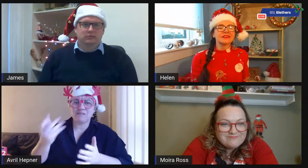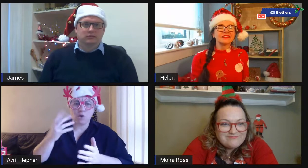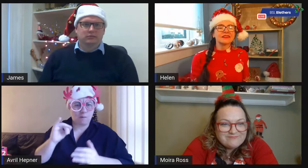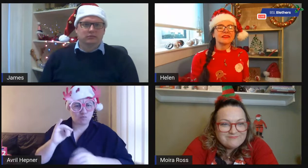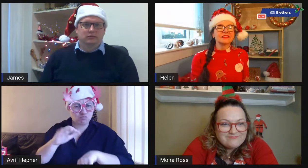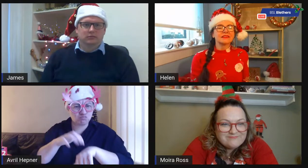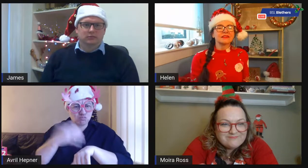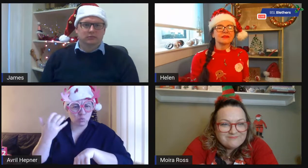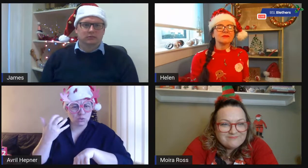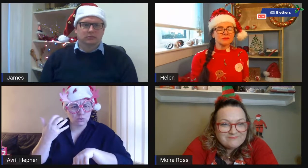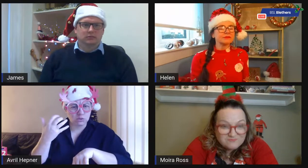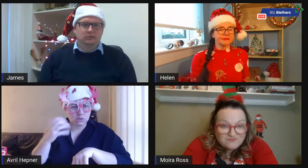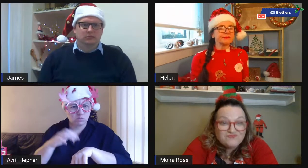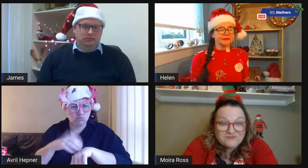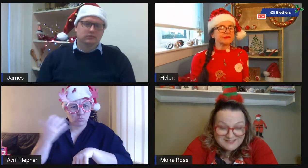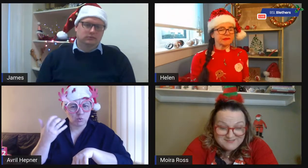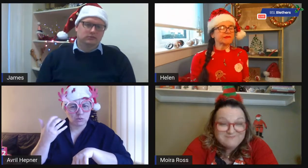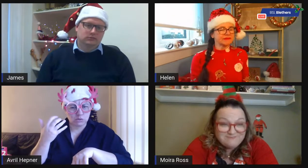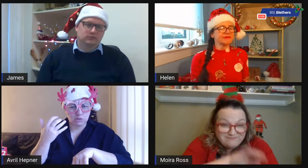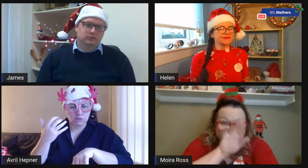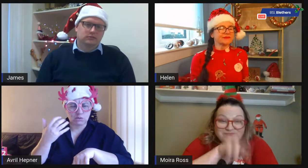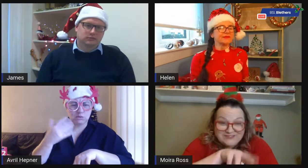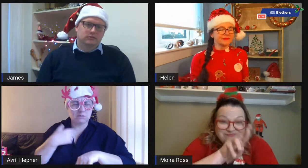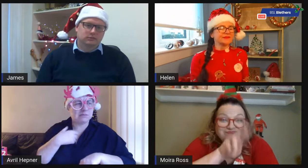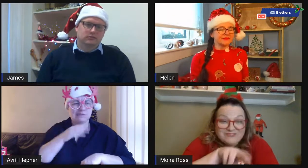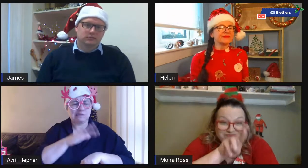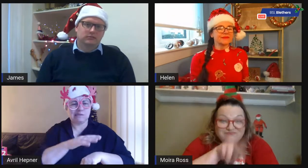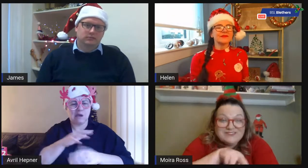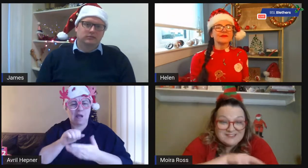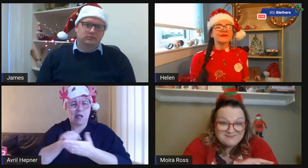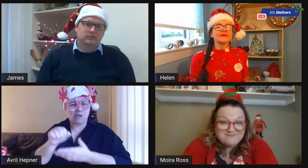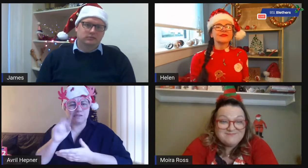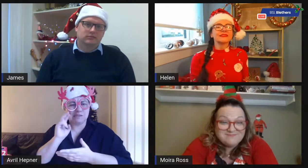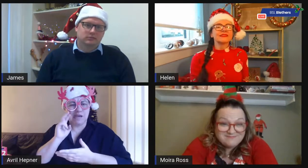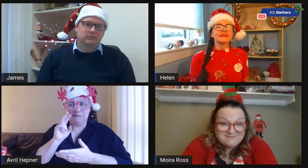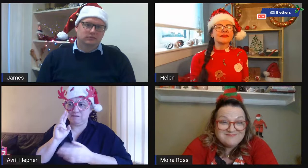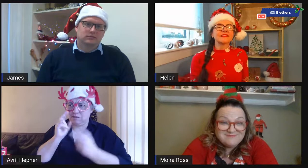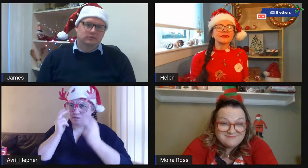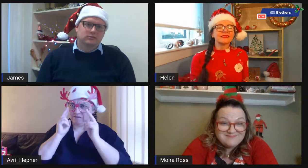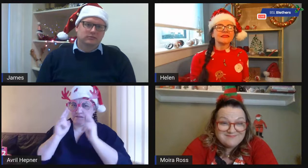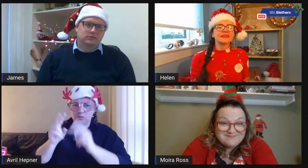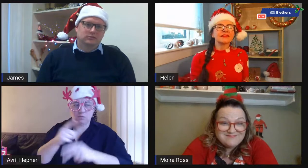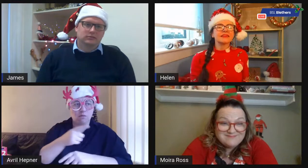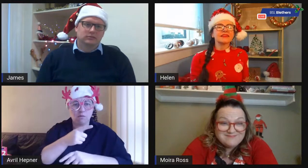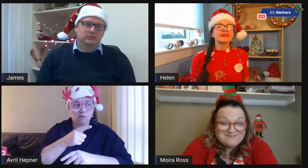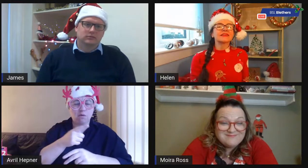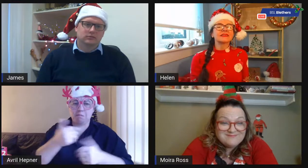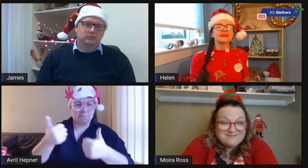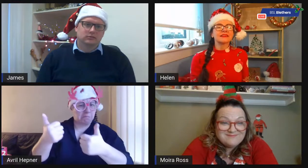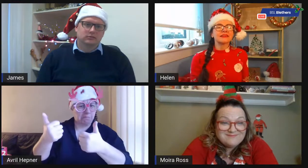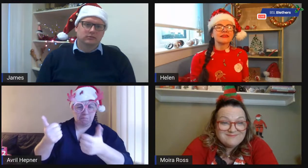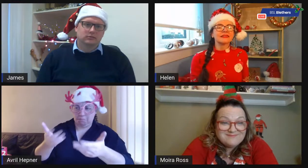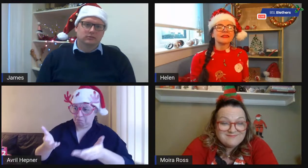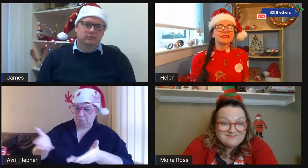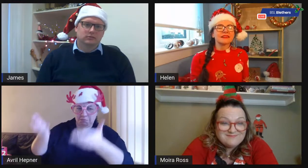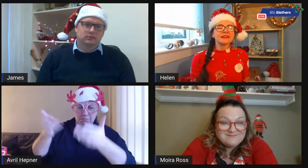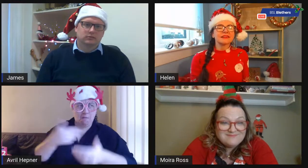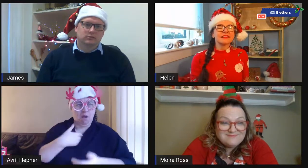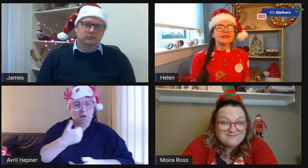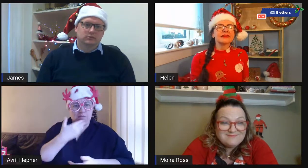different experience. But for hearing people, I think it seems to be that if they have the television on in the background, it seems rude, whereas for That's